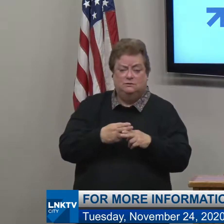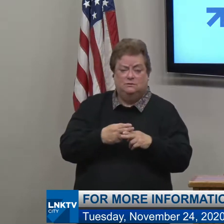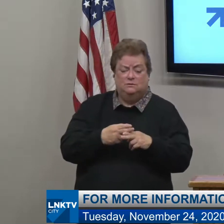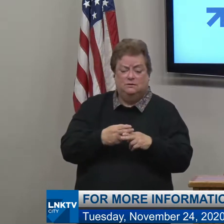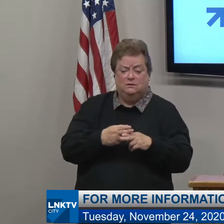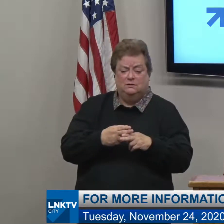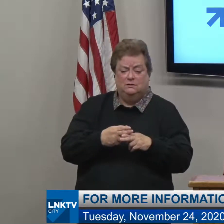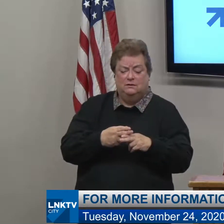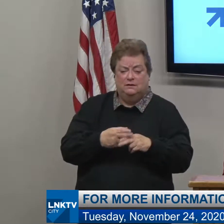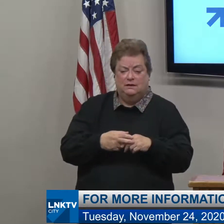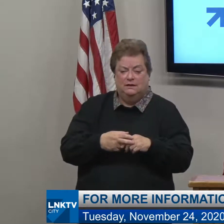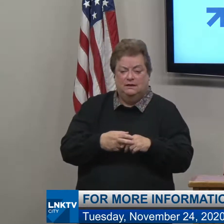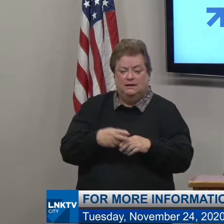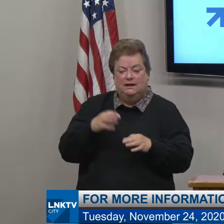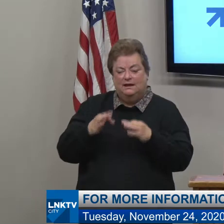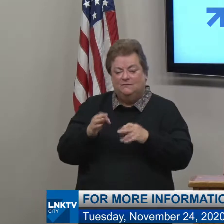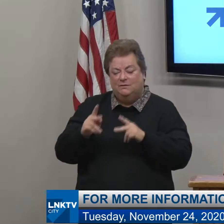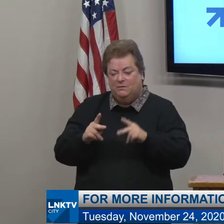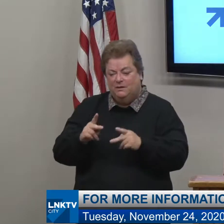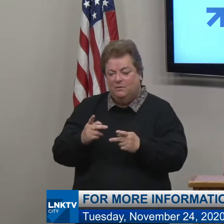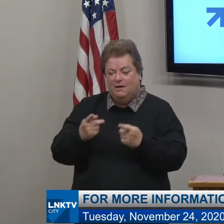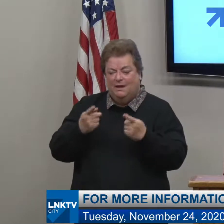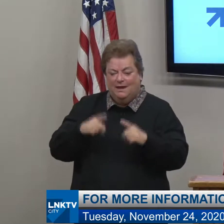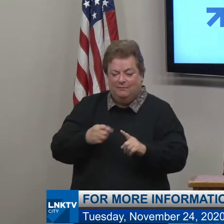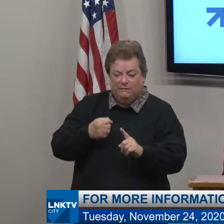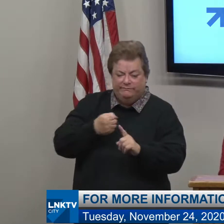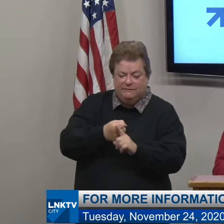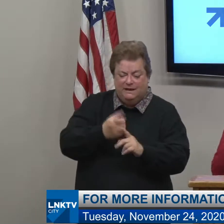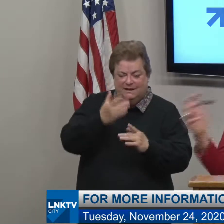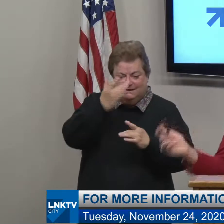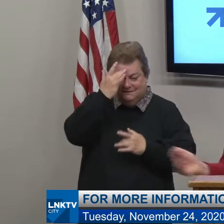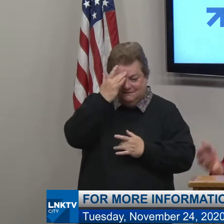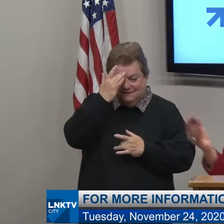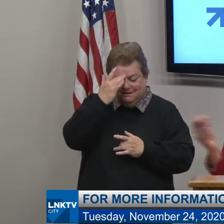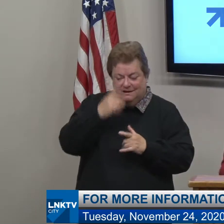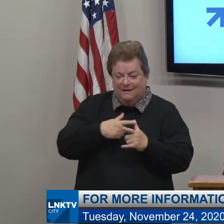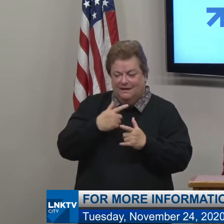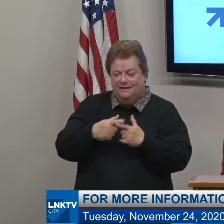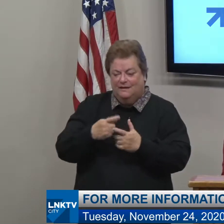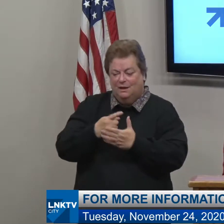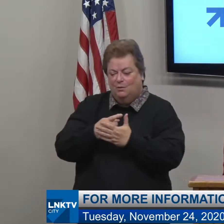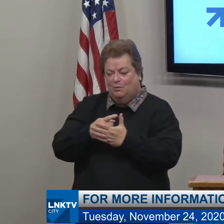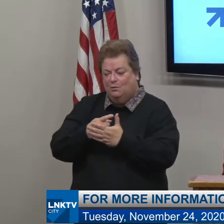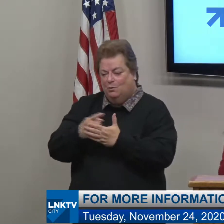It would be a shame if people got sick over the holidays and weeks later, months